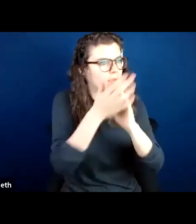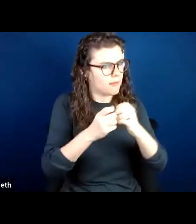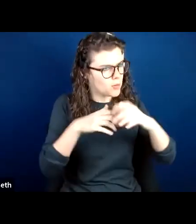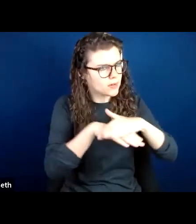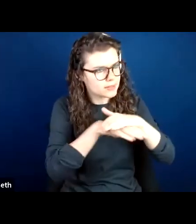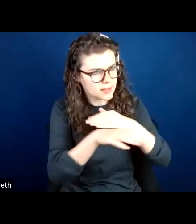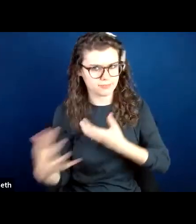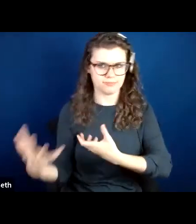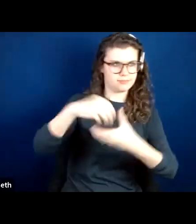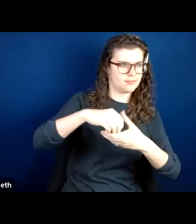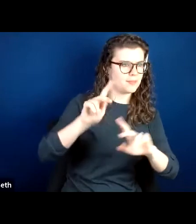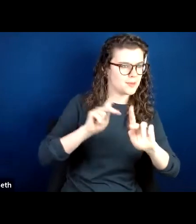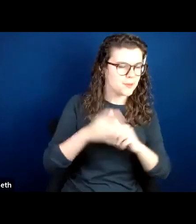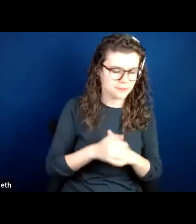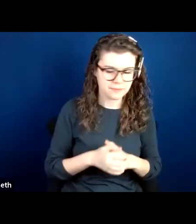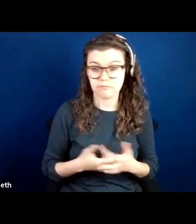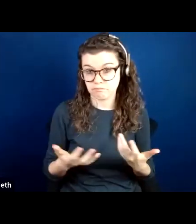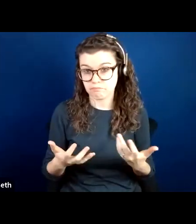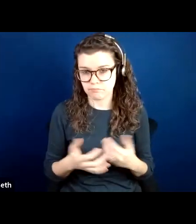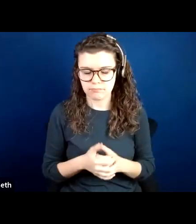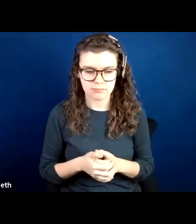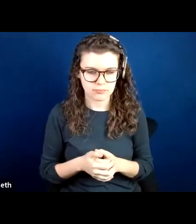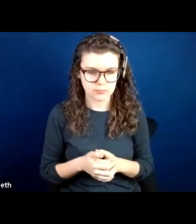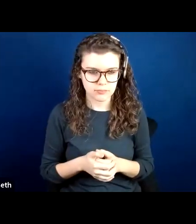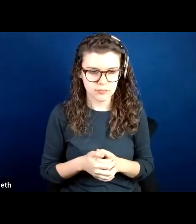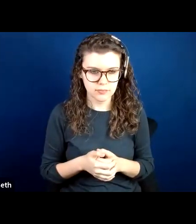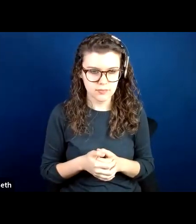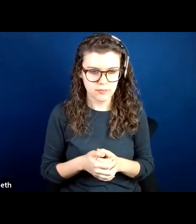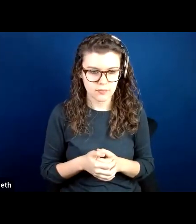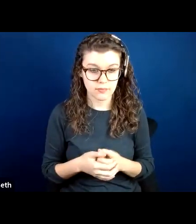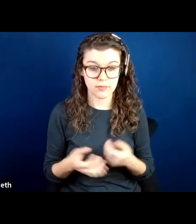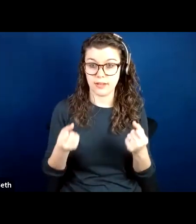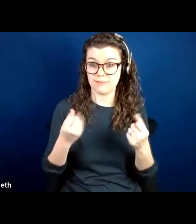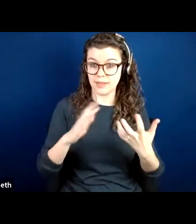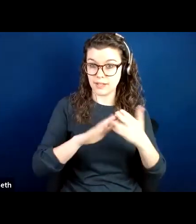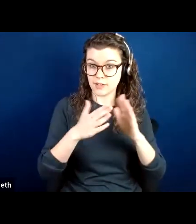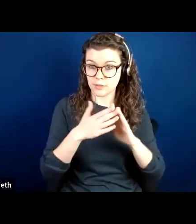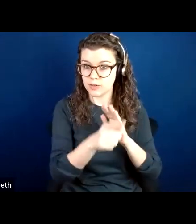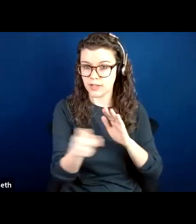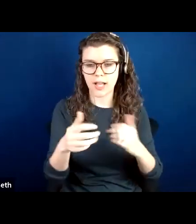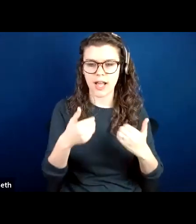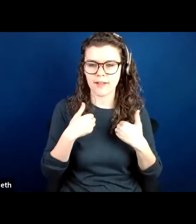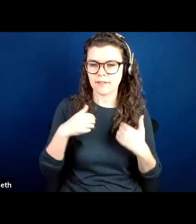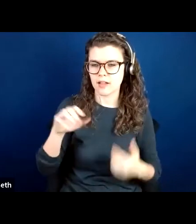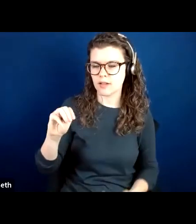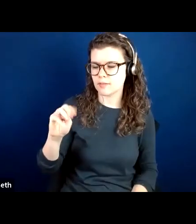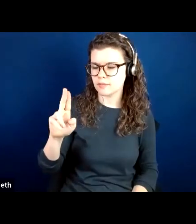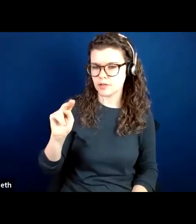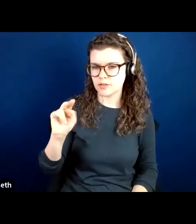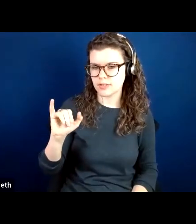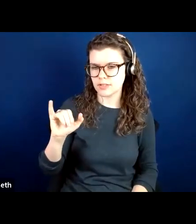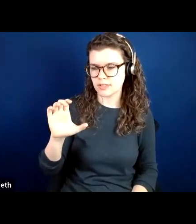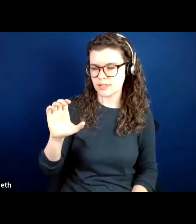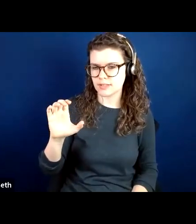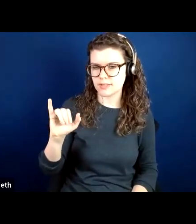inclusive. A lot of communities also have municipal volunteer committees. They have downtown